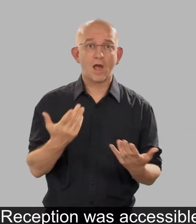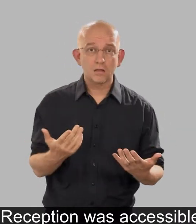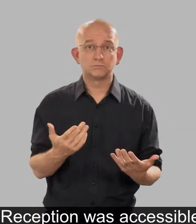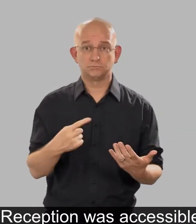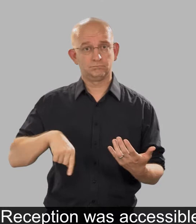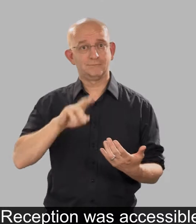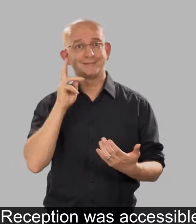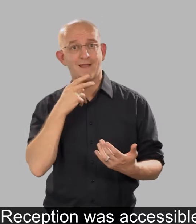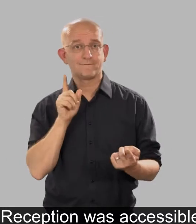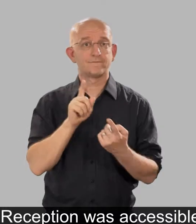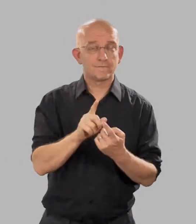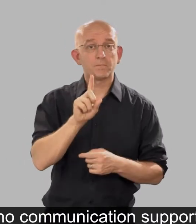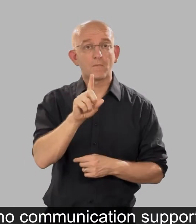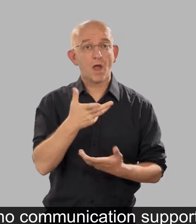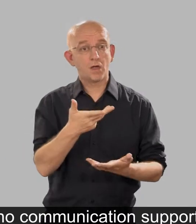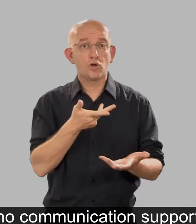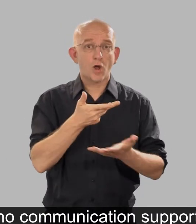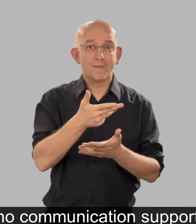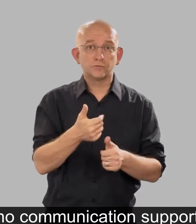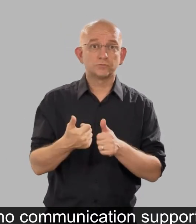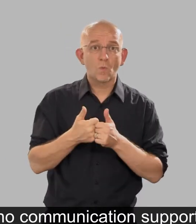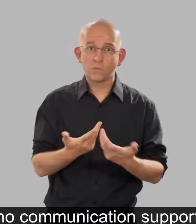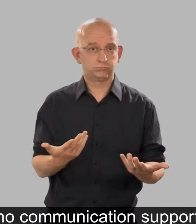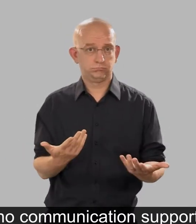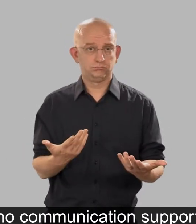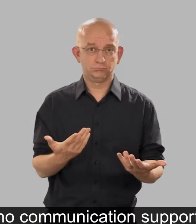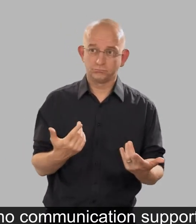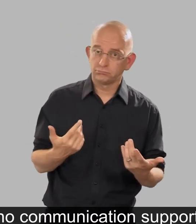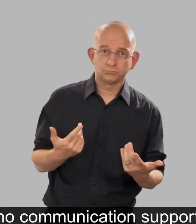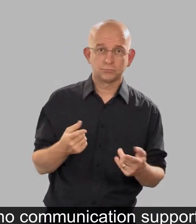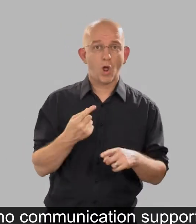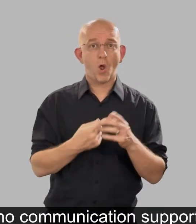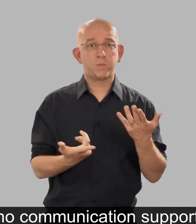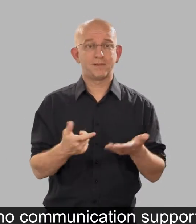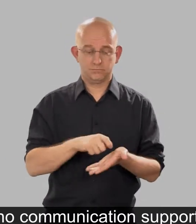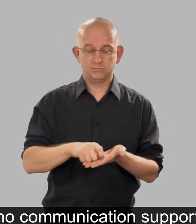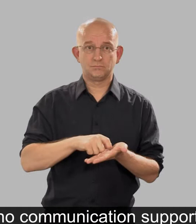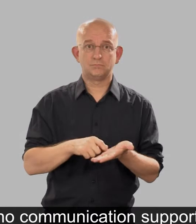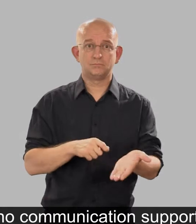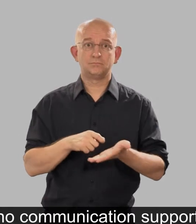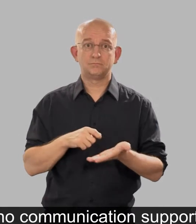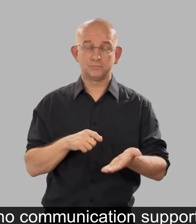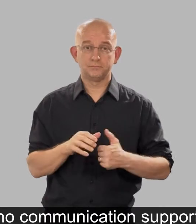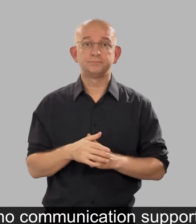for deaf patients, but no communication support was available, apart from writing